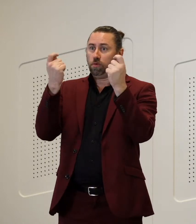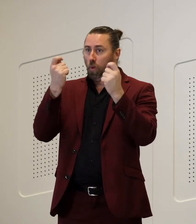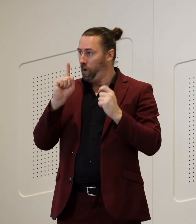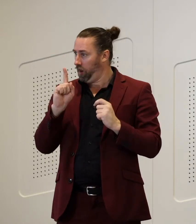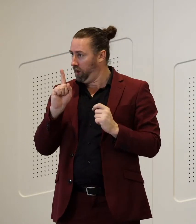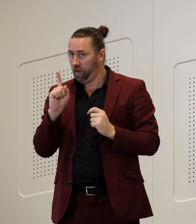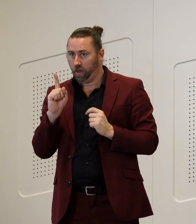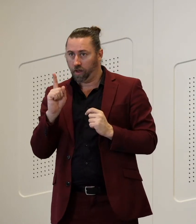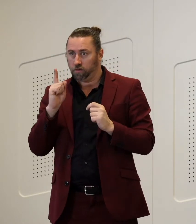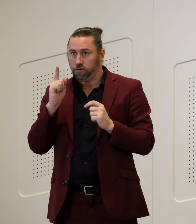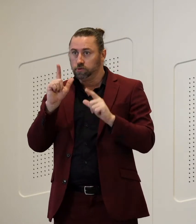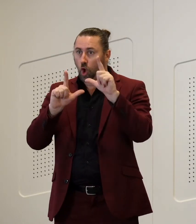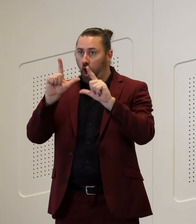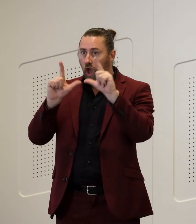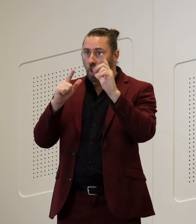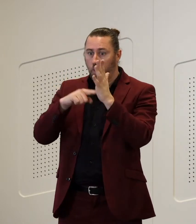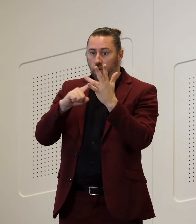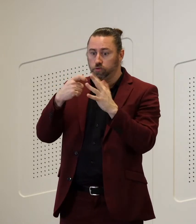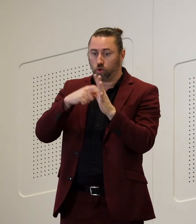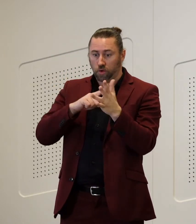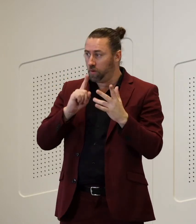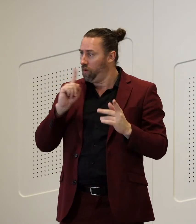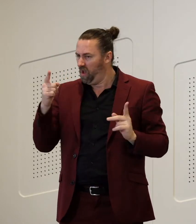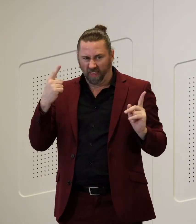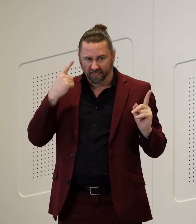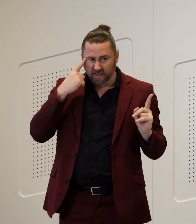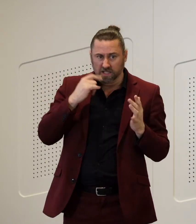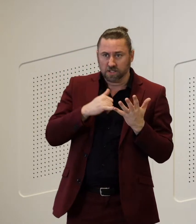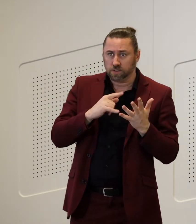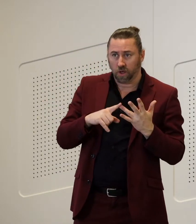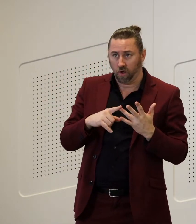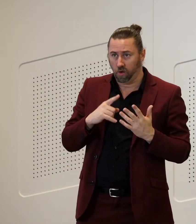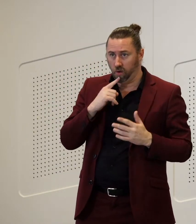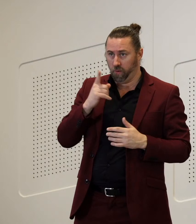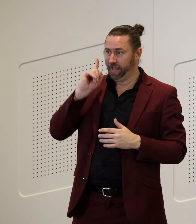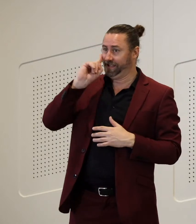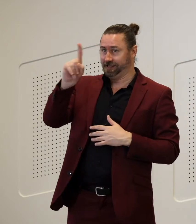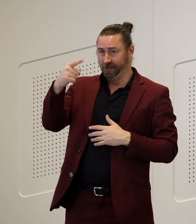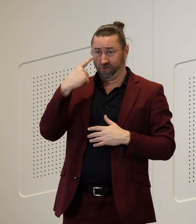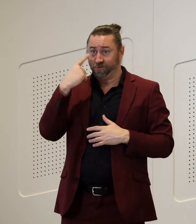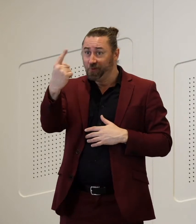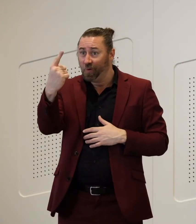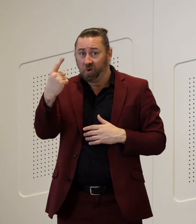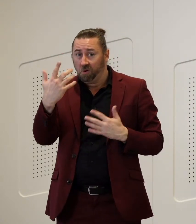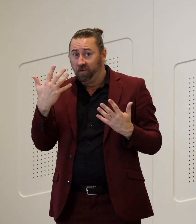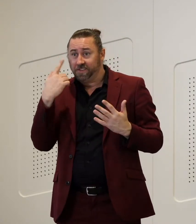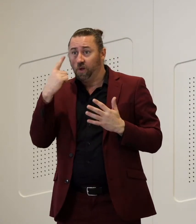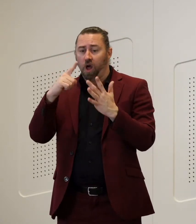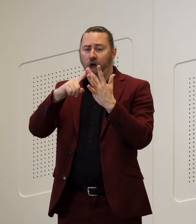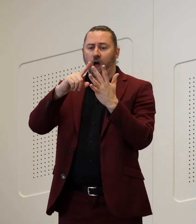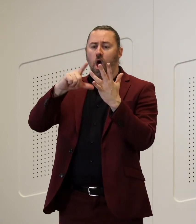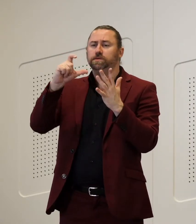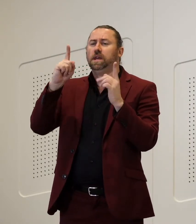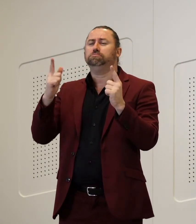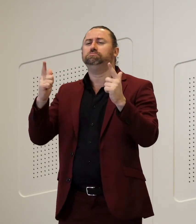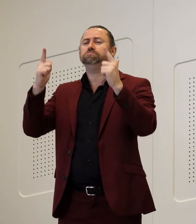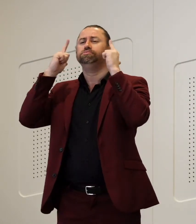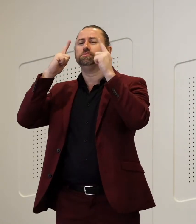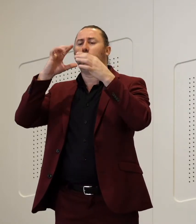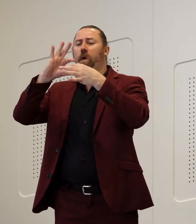ceremony? Look, I believe so. We saw that play out yesterday. We saw how important the IOC